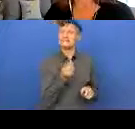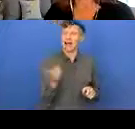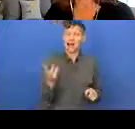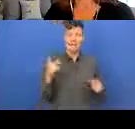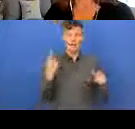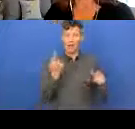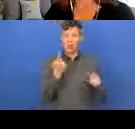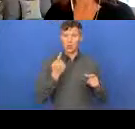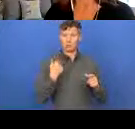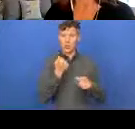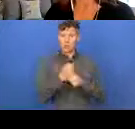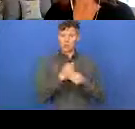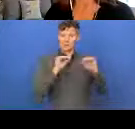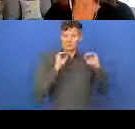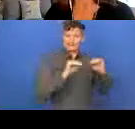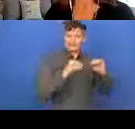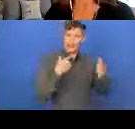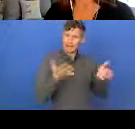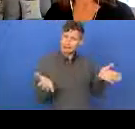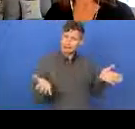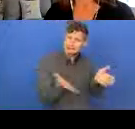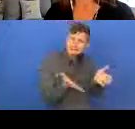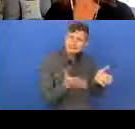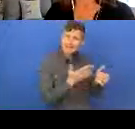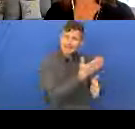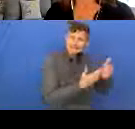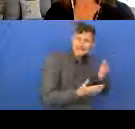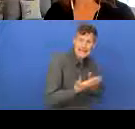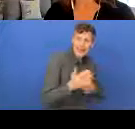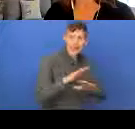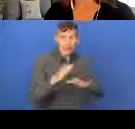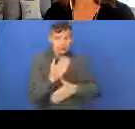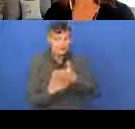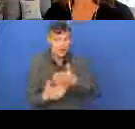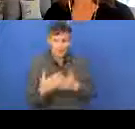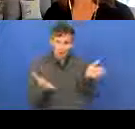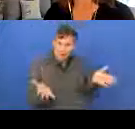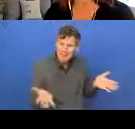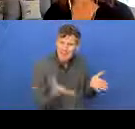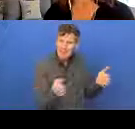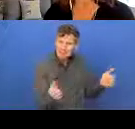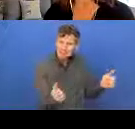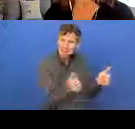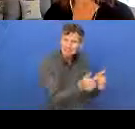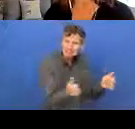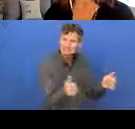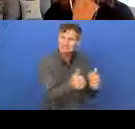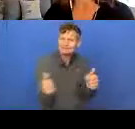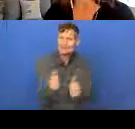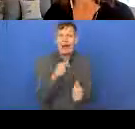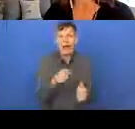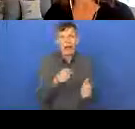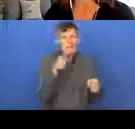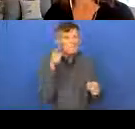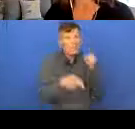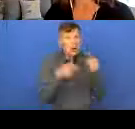to play together, students with disabilities are less likely to be bullied. Where schools are also strict about responding to bullying